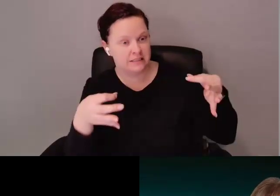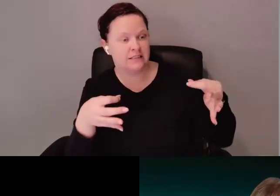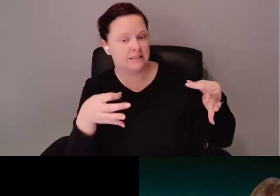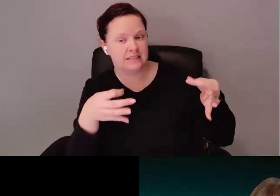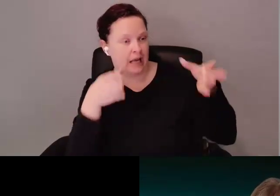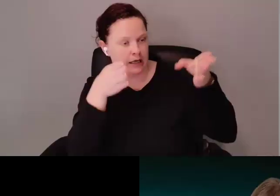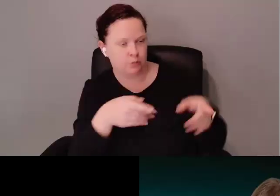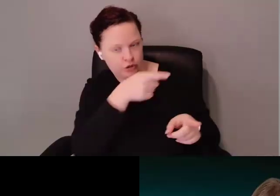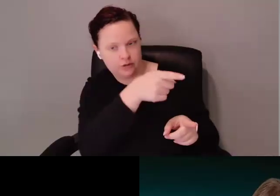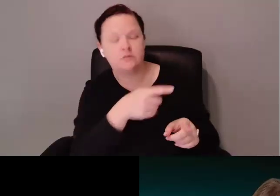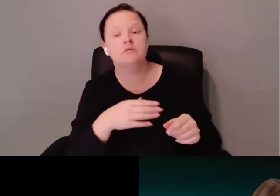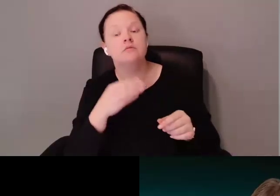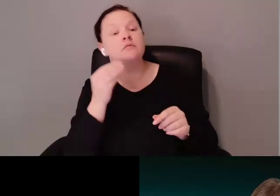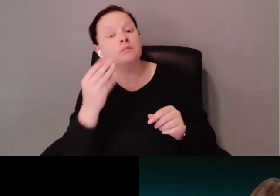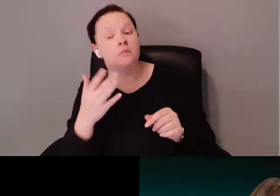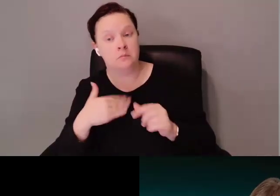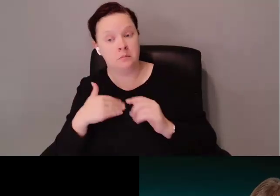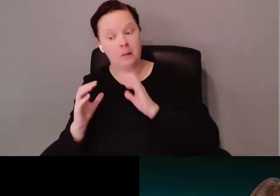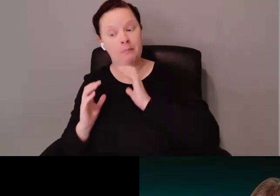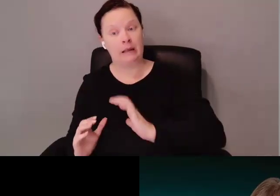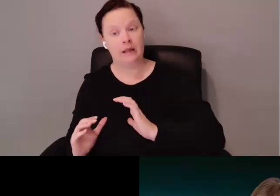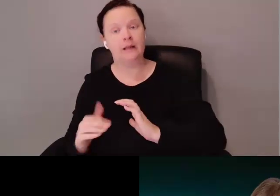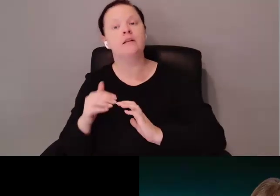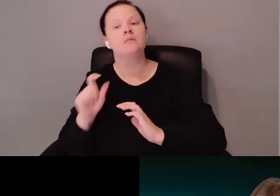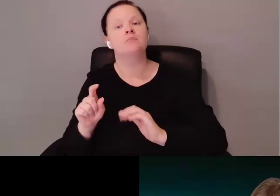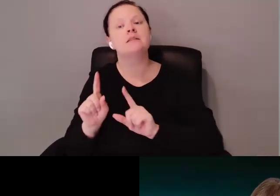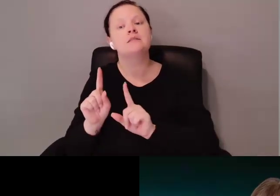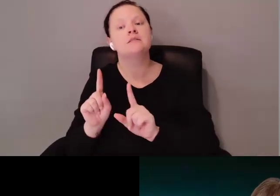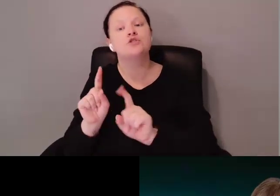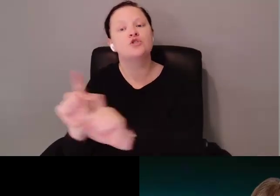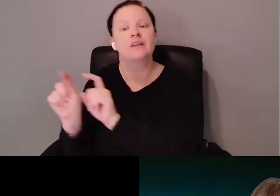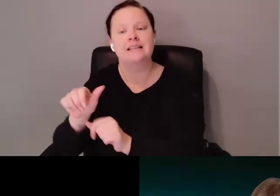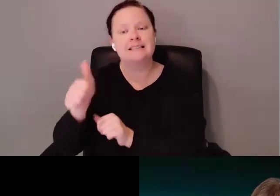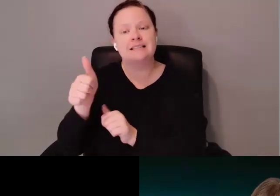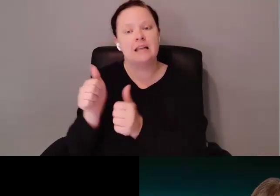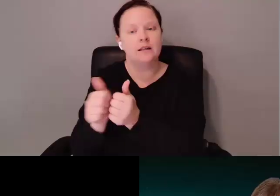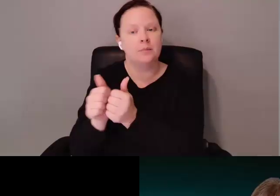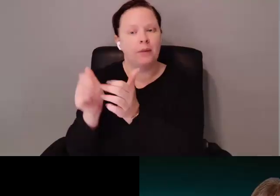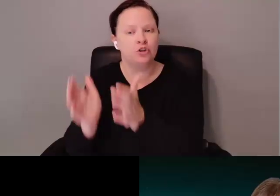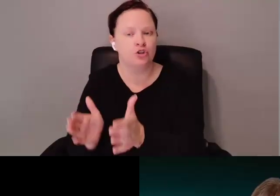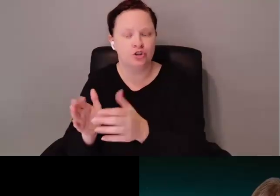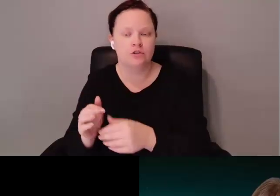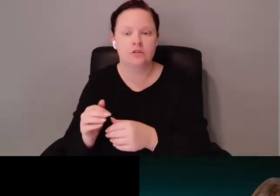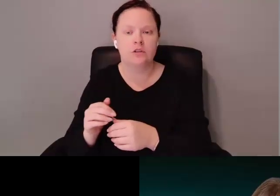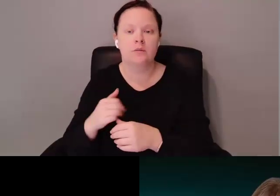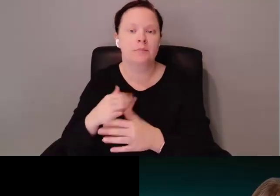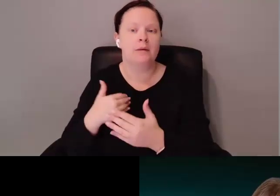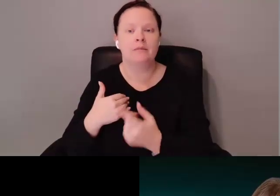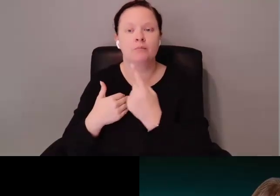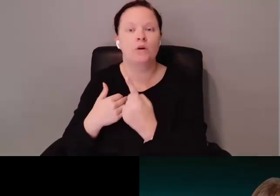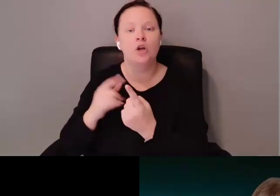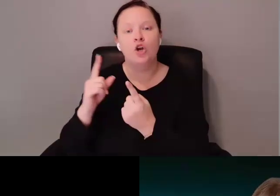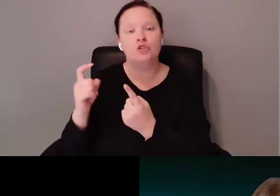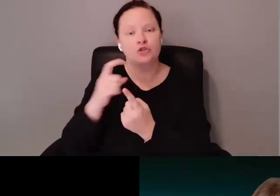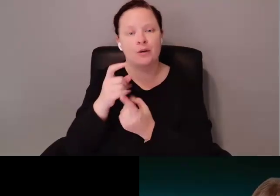do, I require them to survey 10 competitors for, say, one shrimp taco plate that